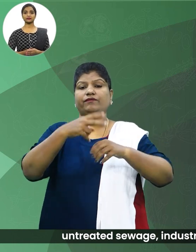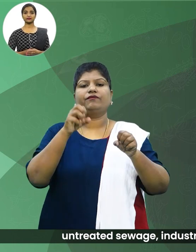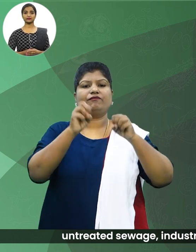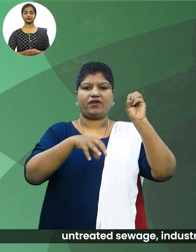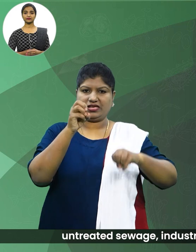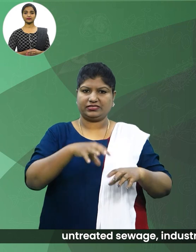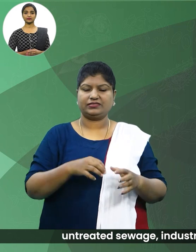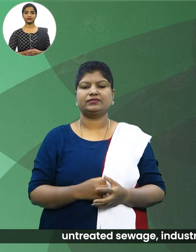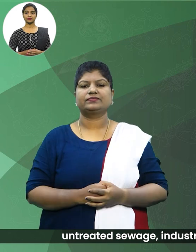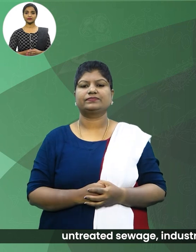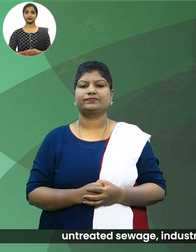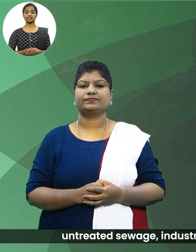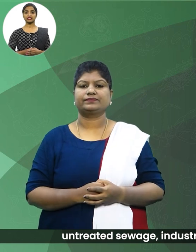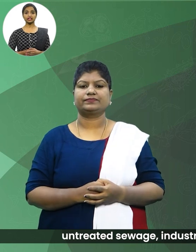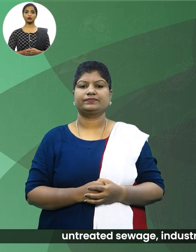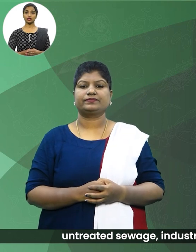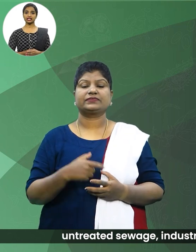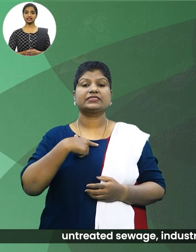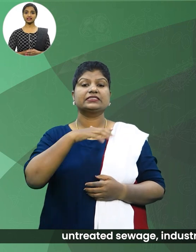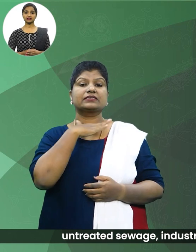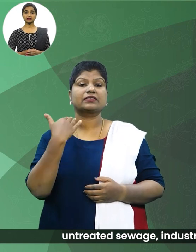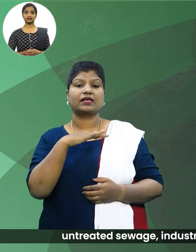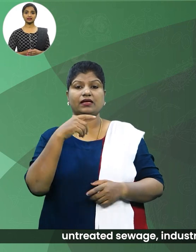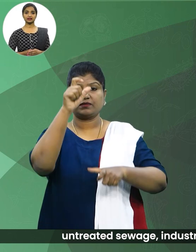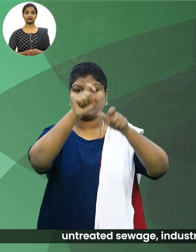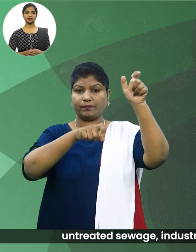dead bodies,